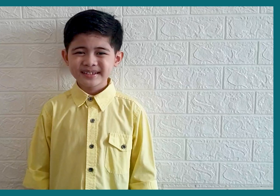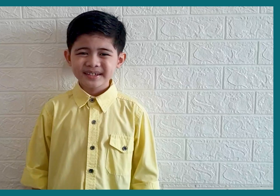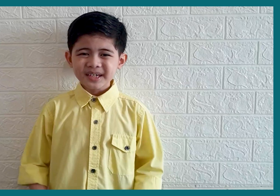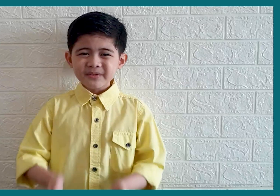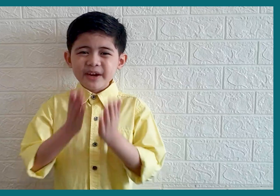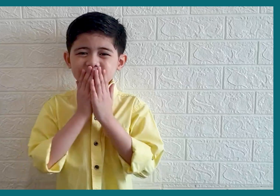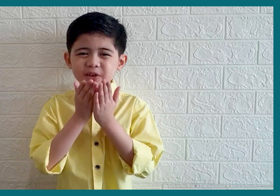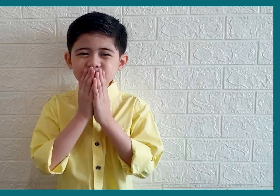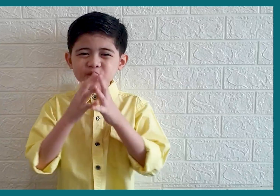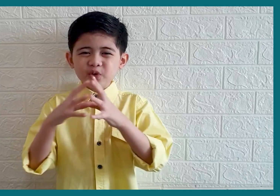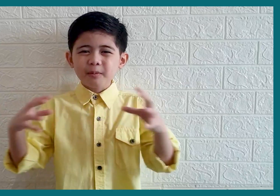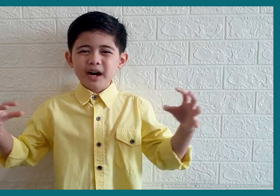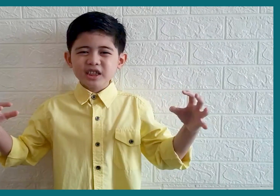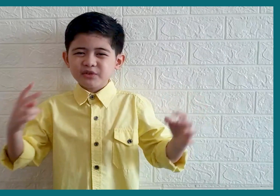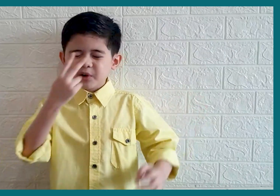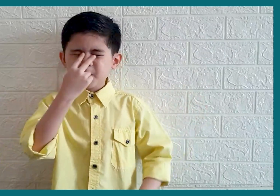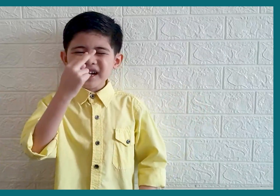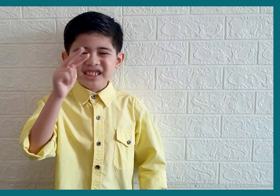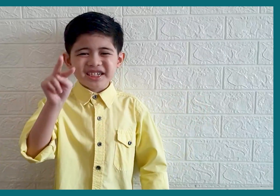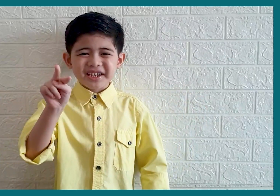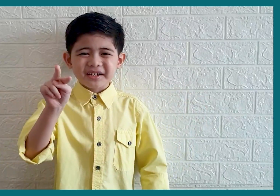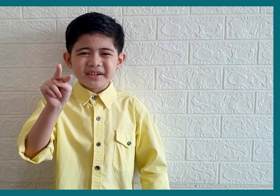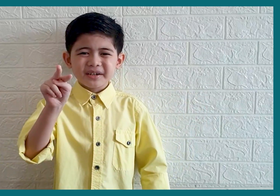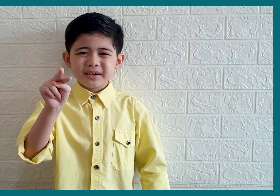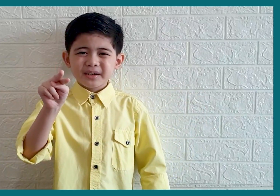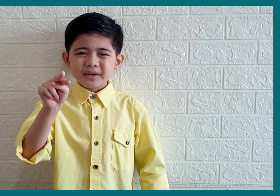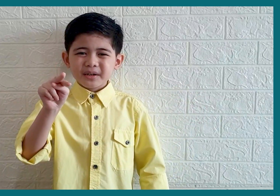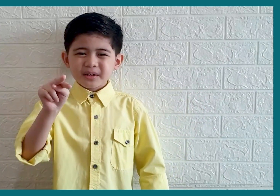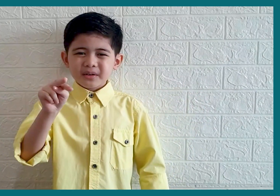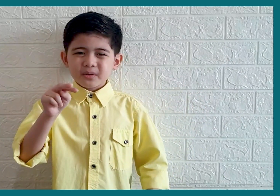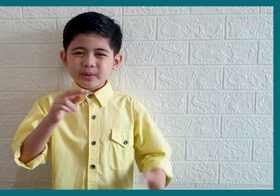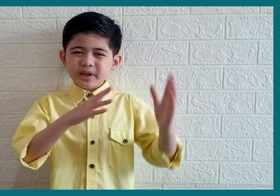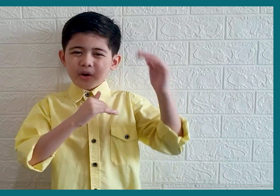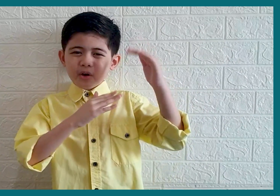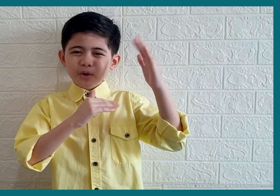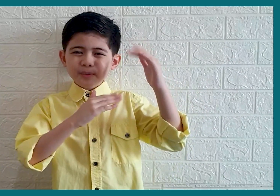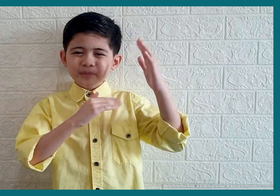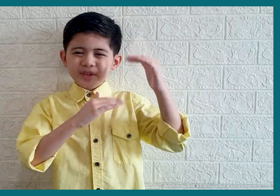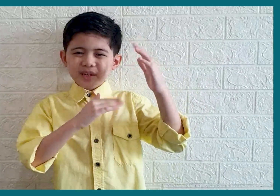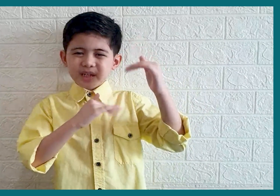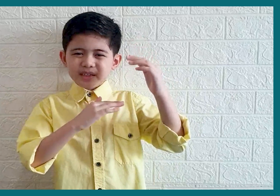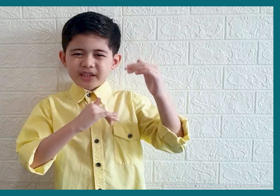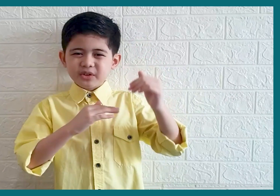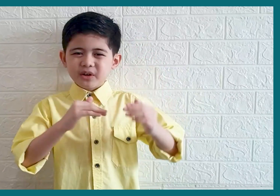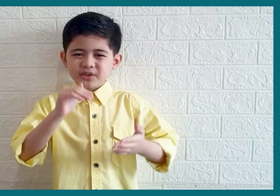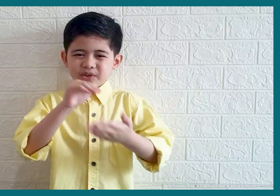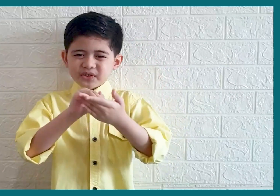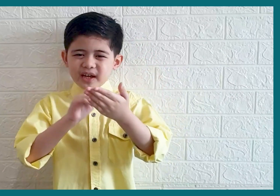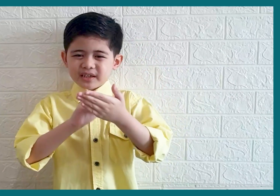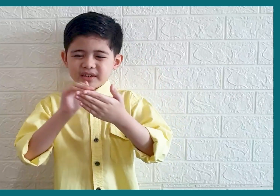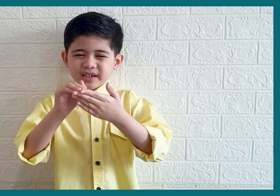thank you so much for watching we hope that you also study